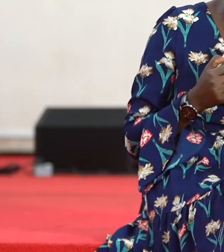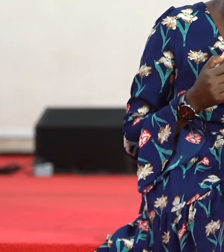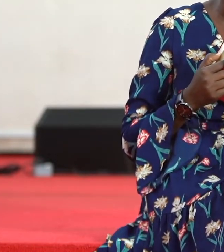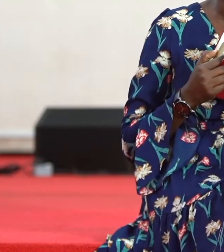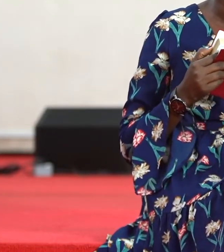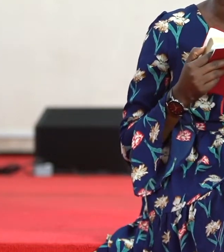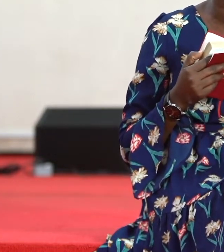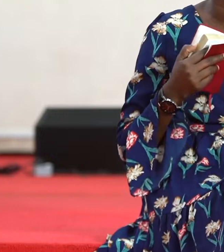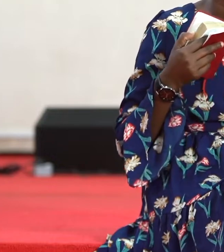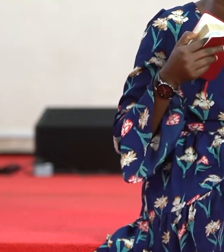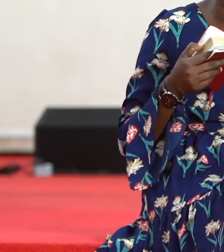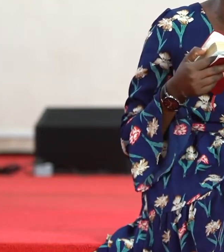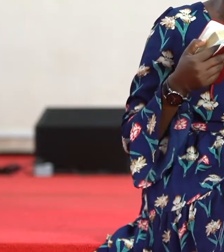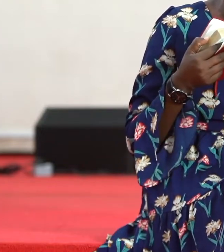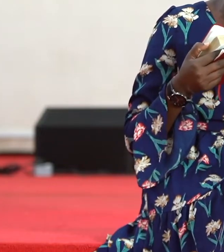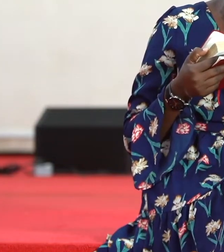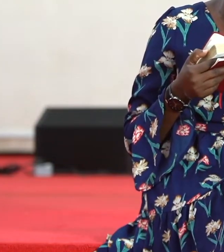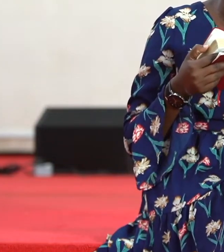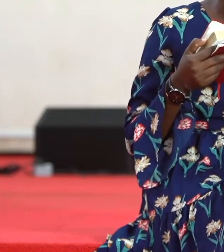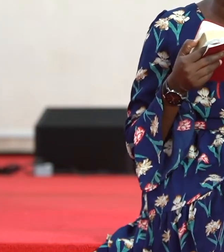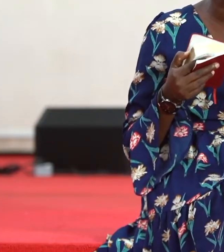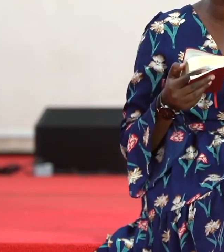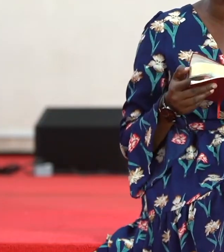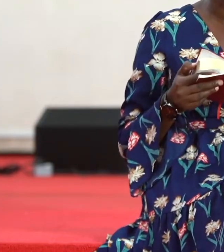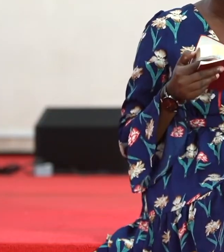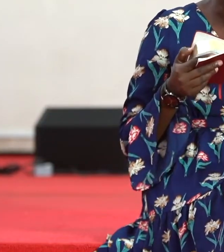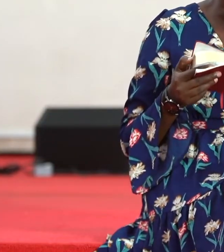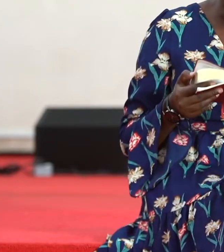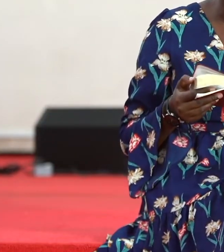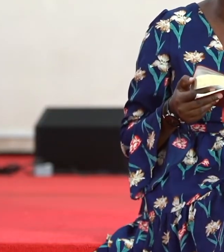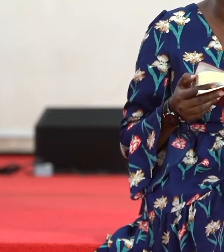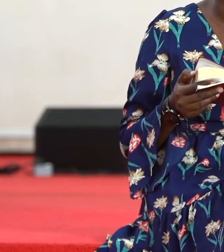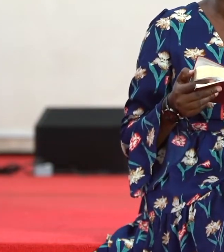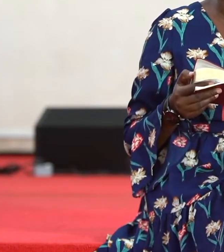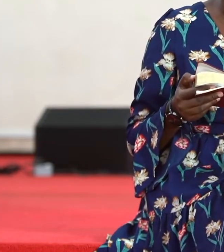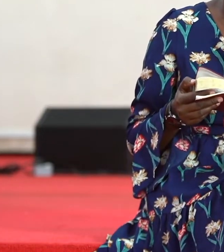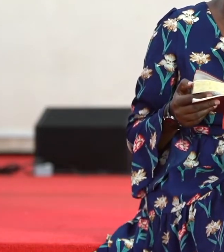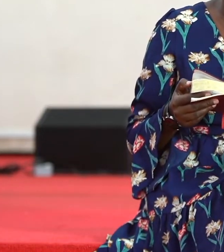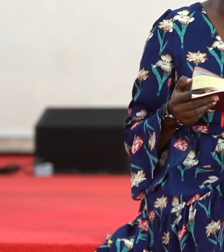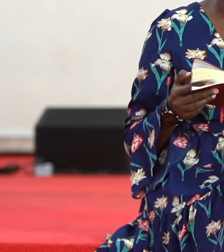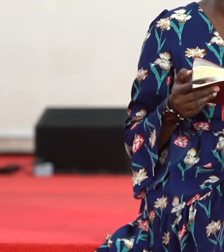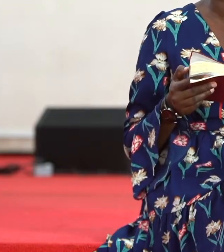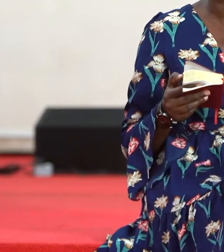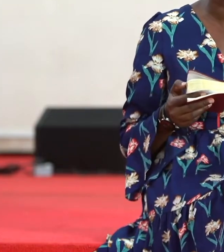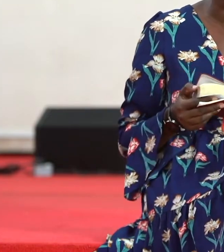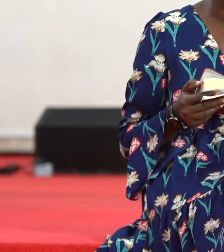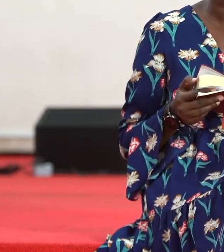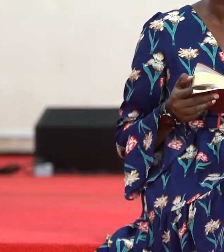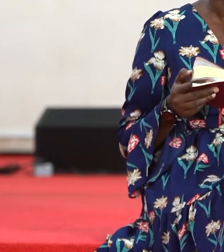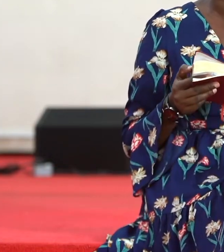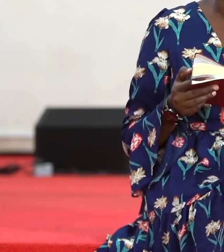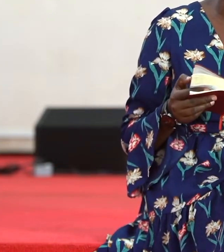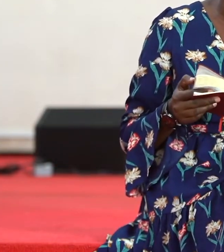to us, to give us those words of comfort, of peace, the Bible tells us that the Holy Spirit is our